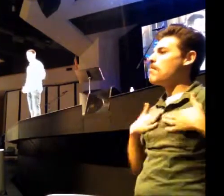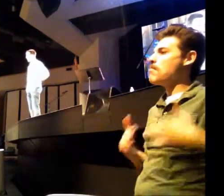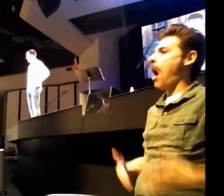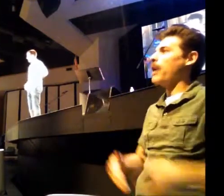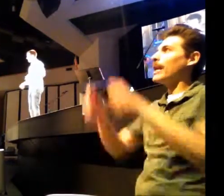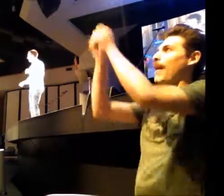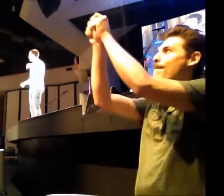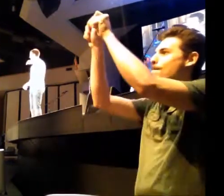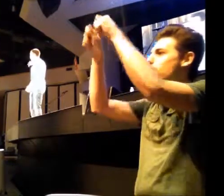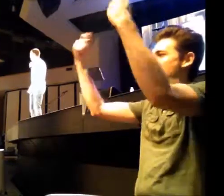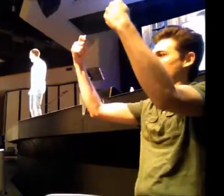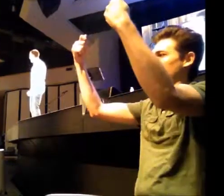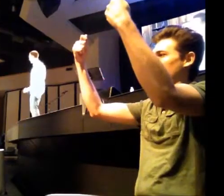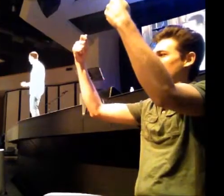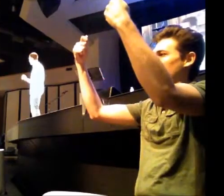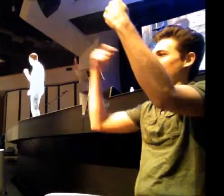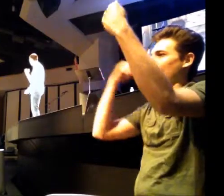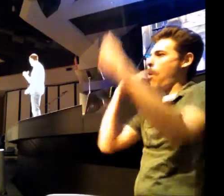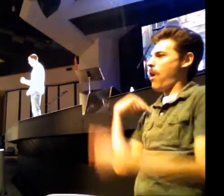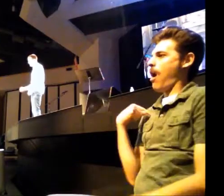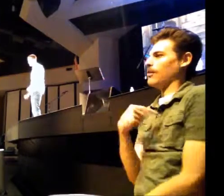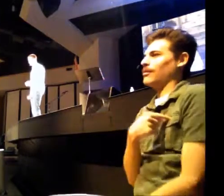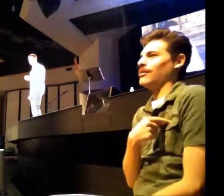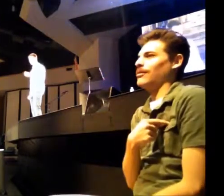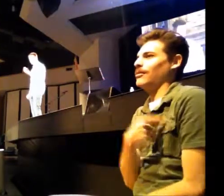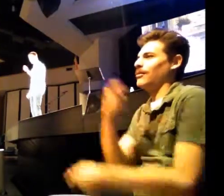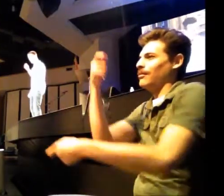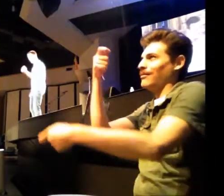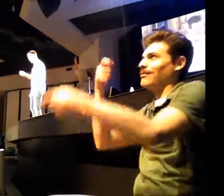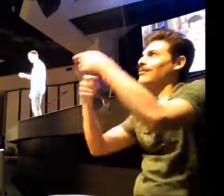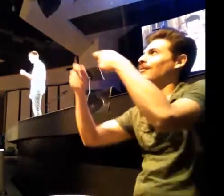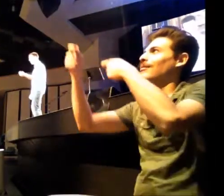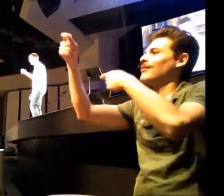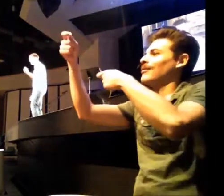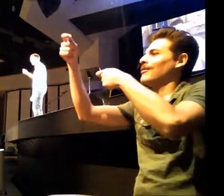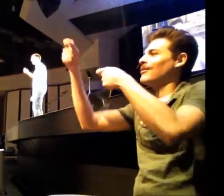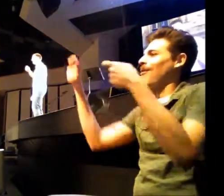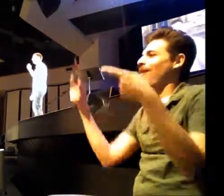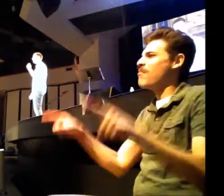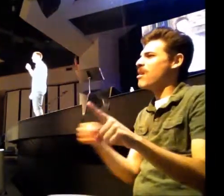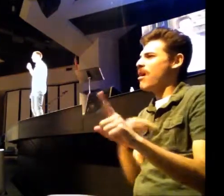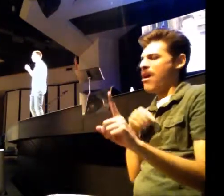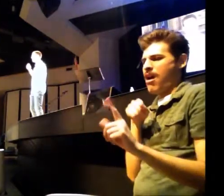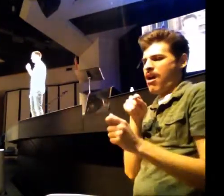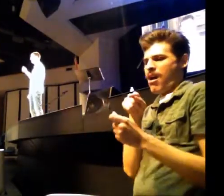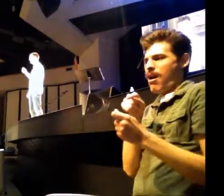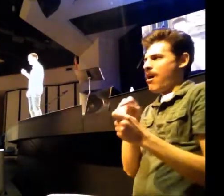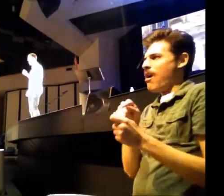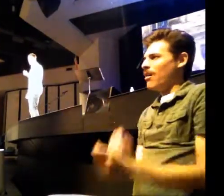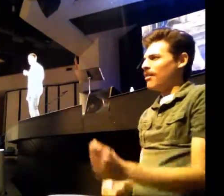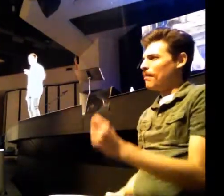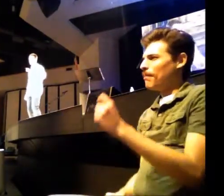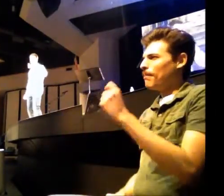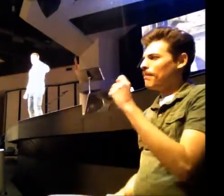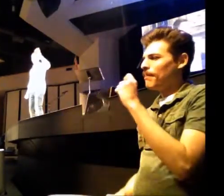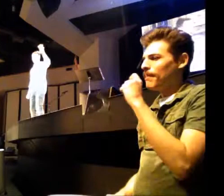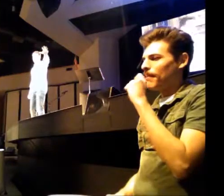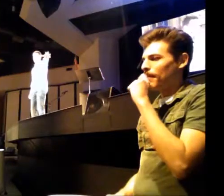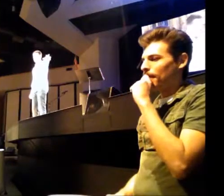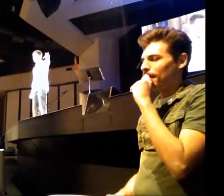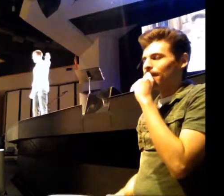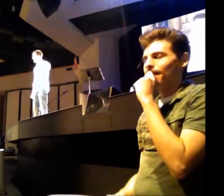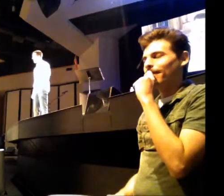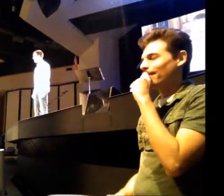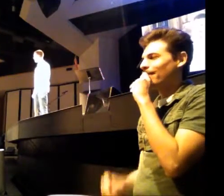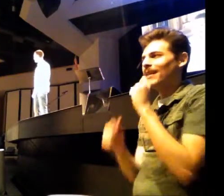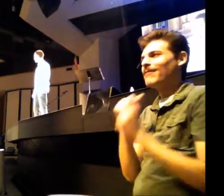for us. This bread isn't about my affliction. It's about his. And so suddenly when I held that bread in my hand and I raised it to my lips, it was no longer